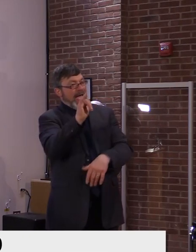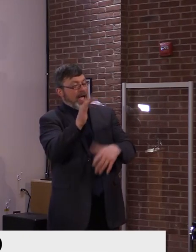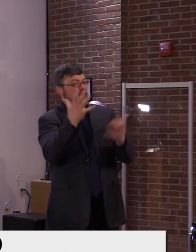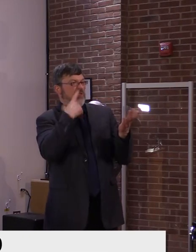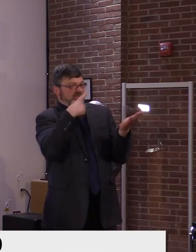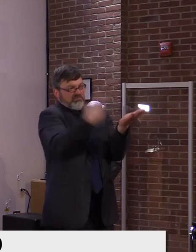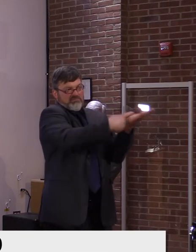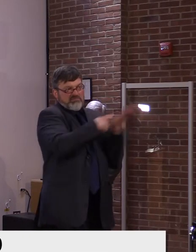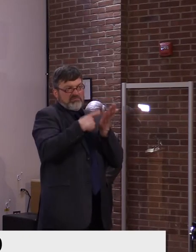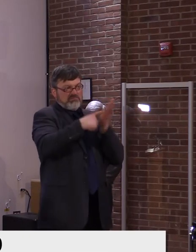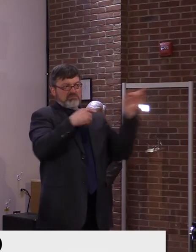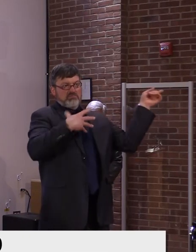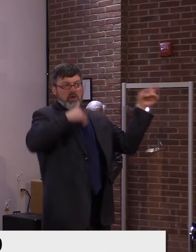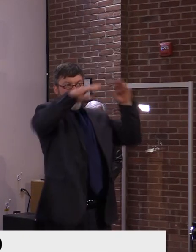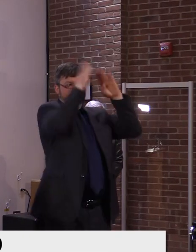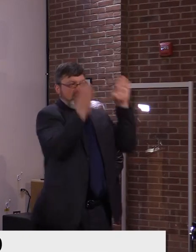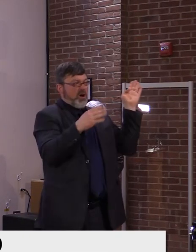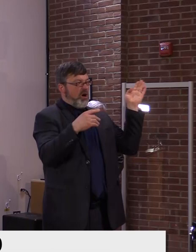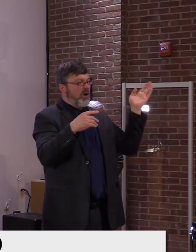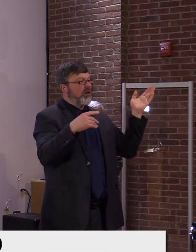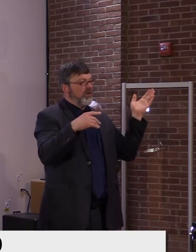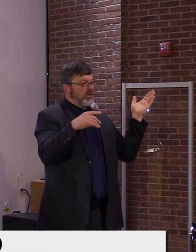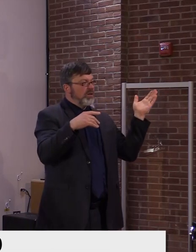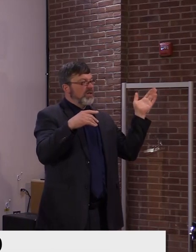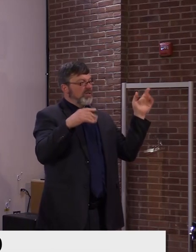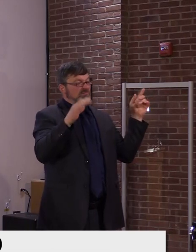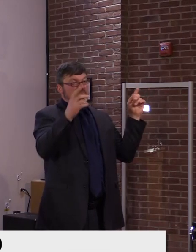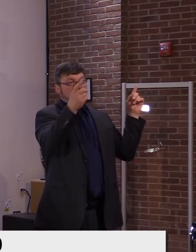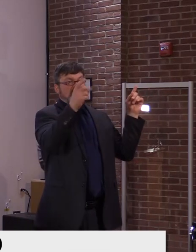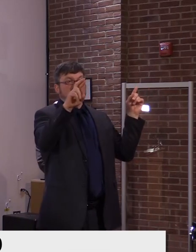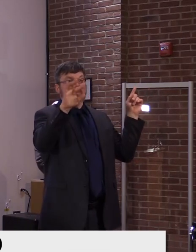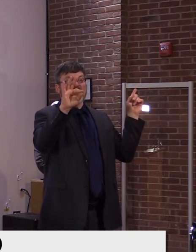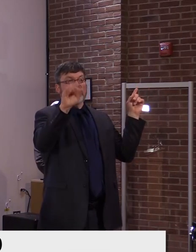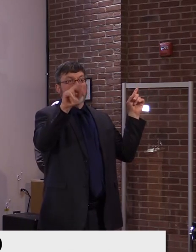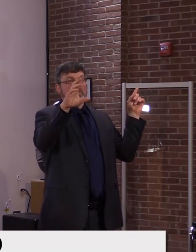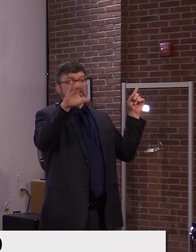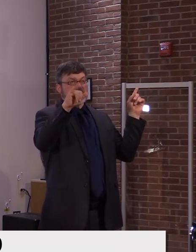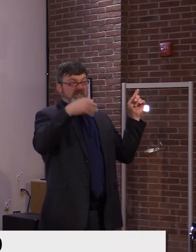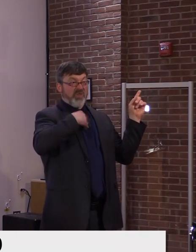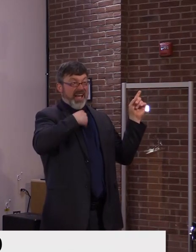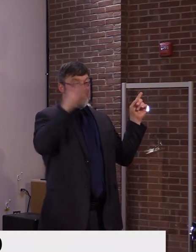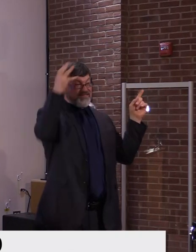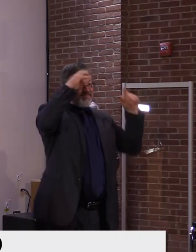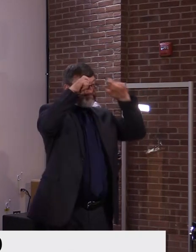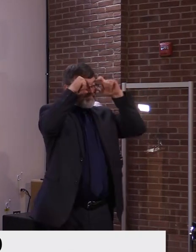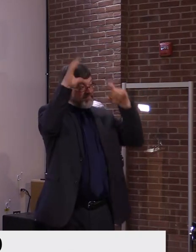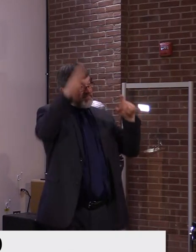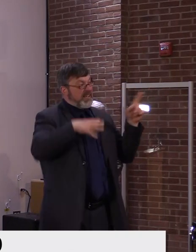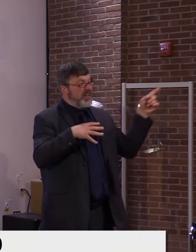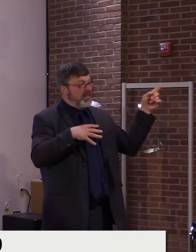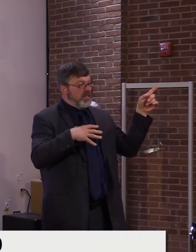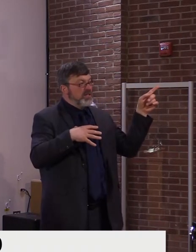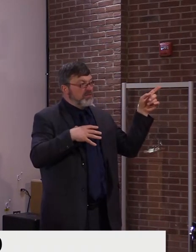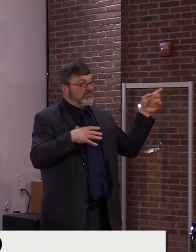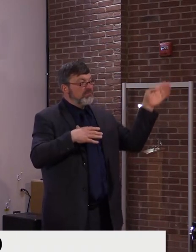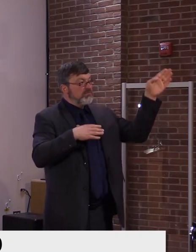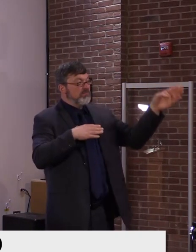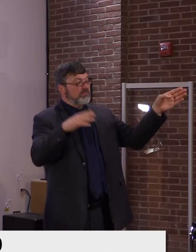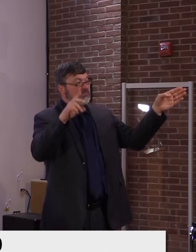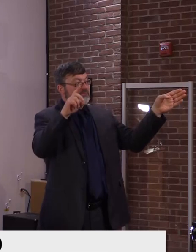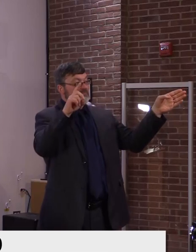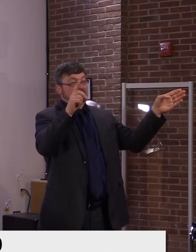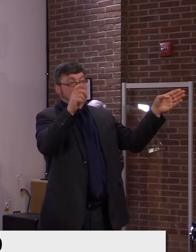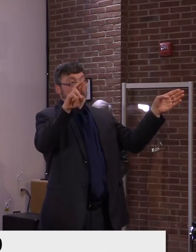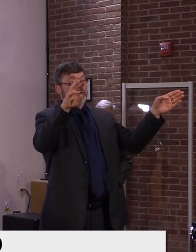remotely with the Dr. Fauci, CDC Director Dr. Walensky, other governors as well, and hearing, you